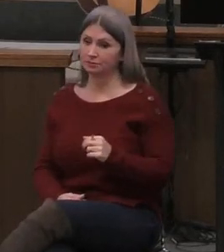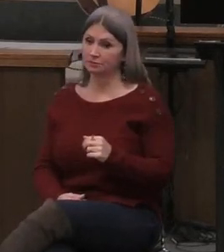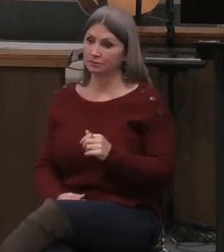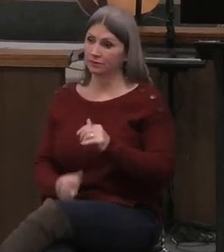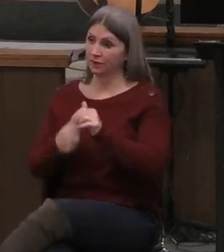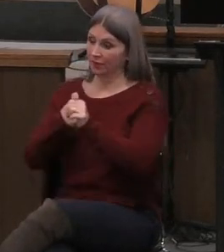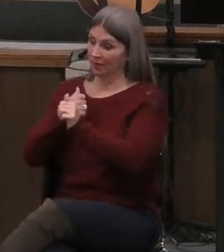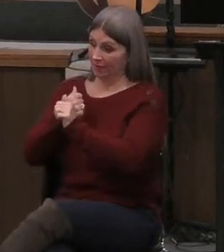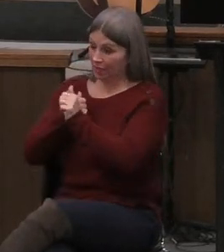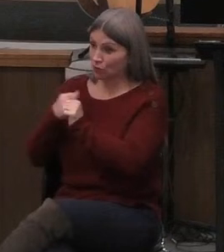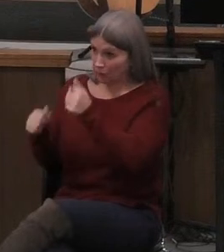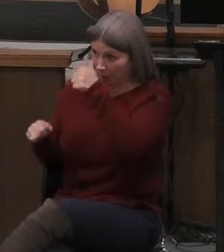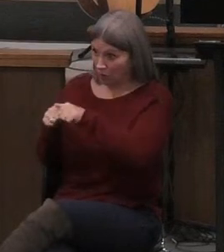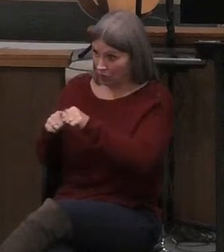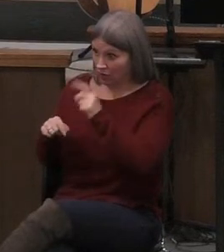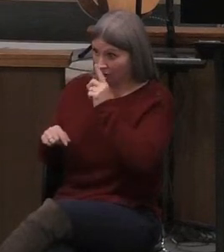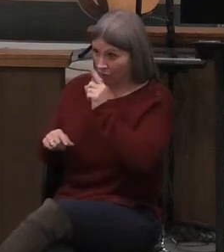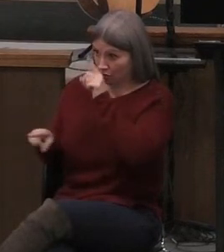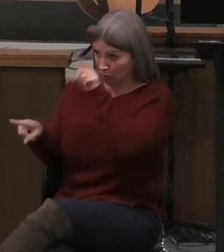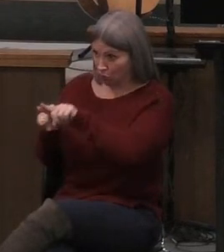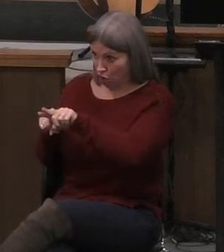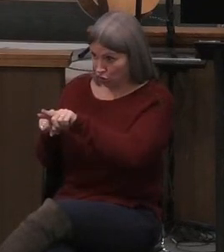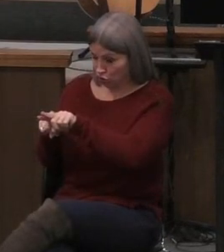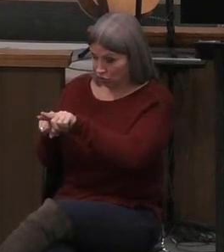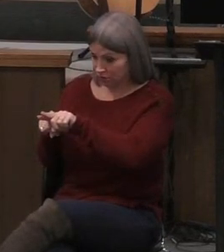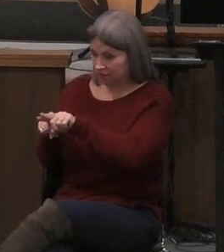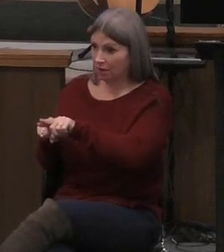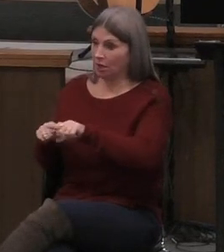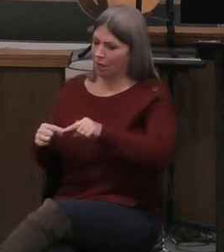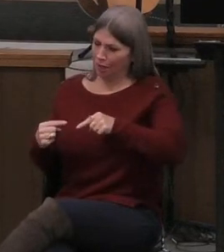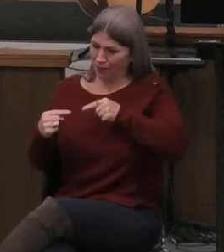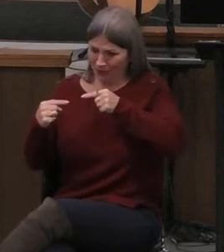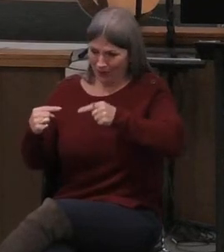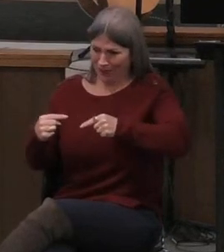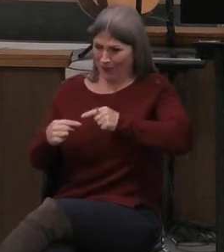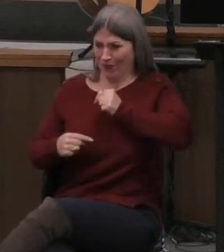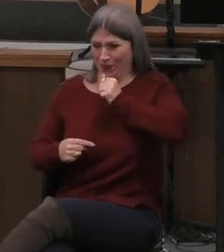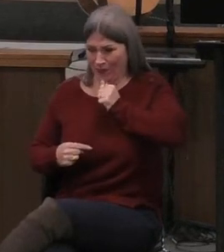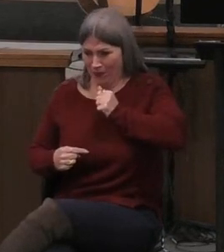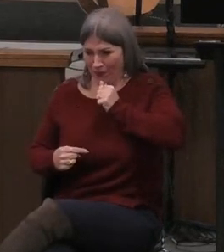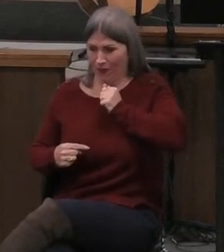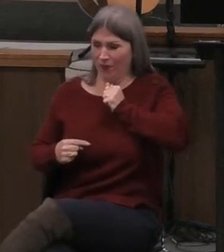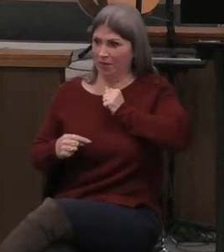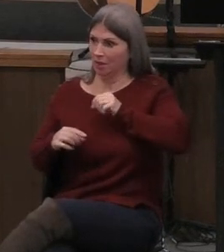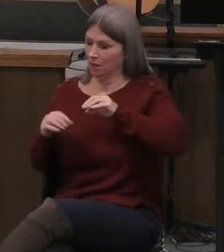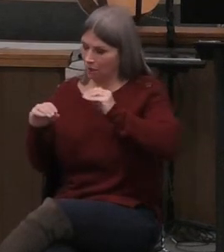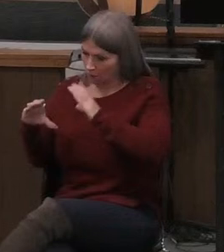Danger from false brothers, in toil and hardship through many a sleepless